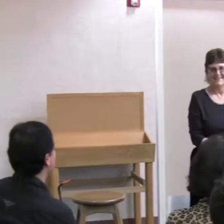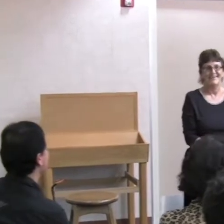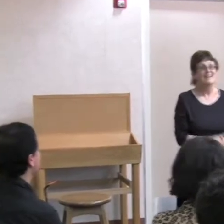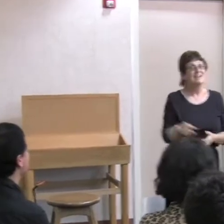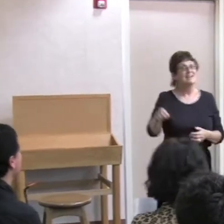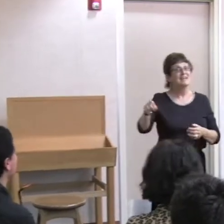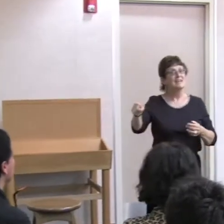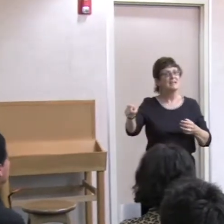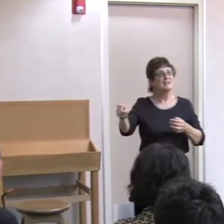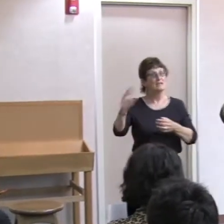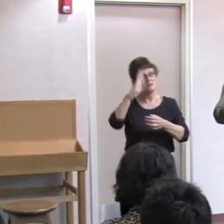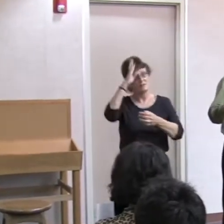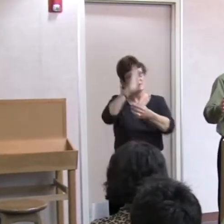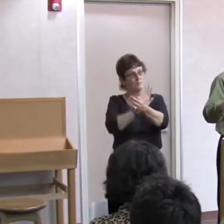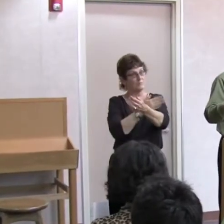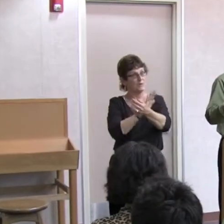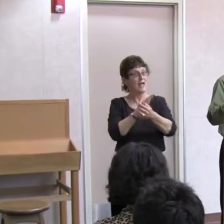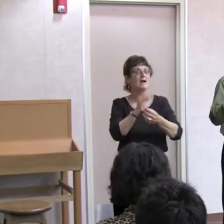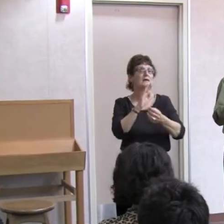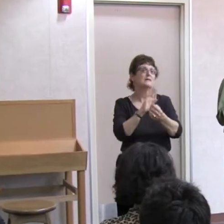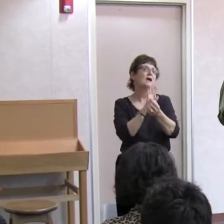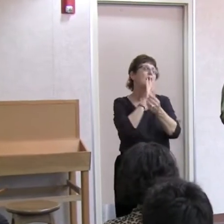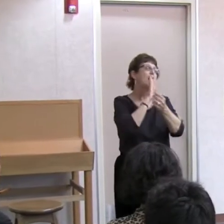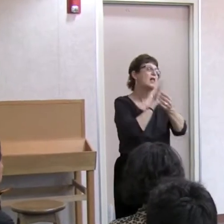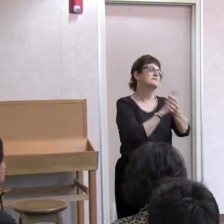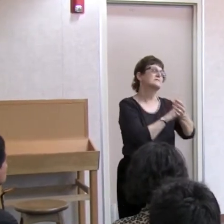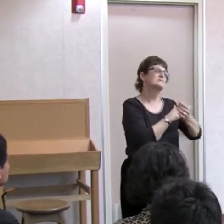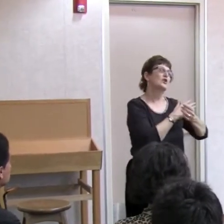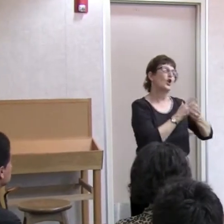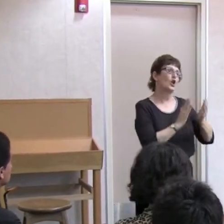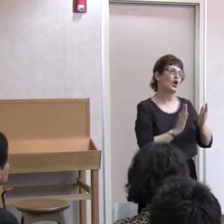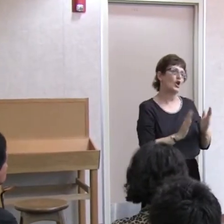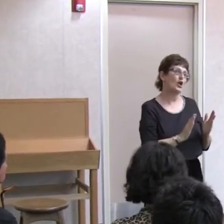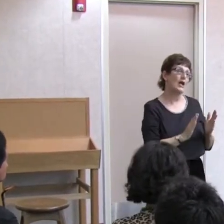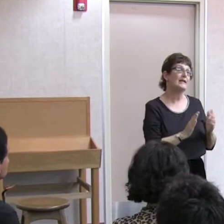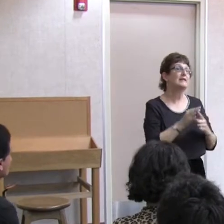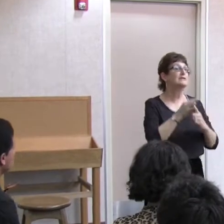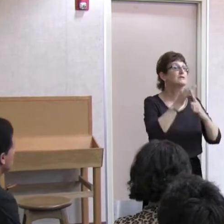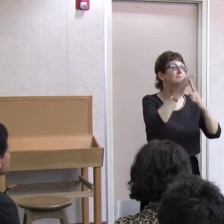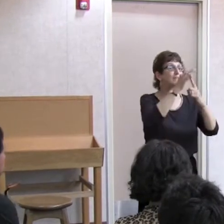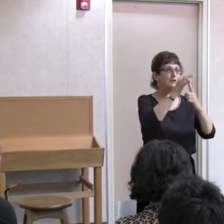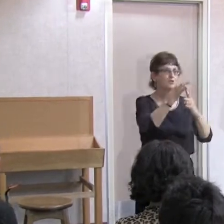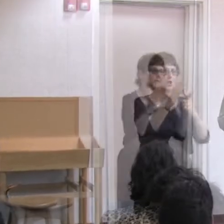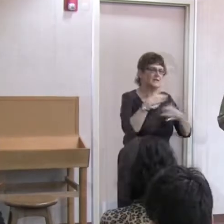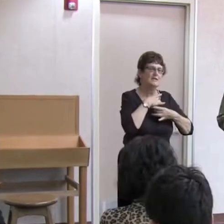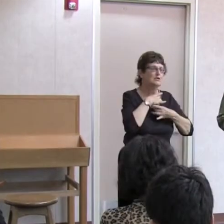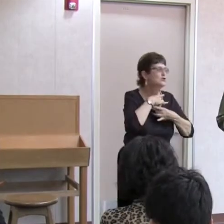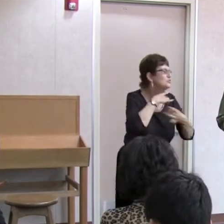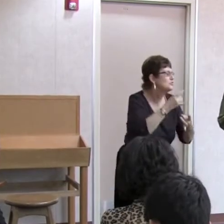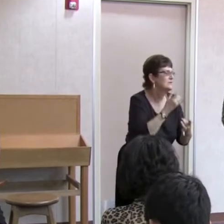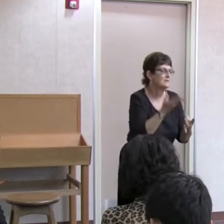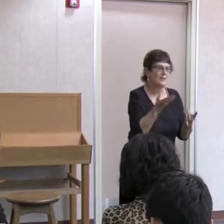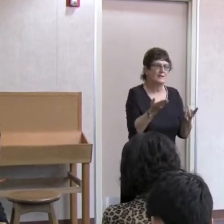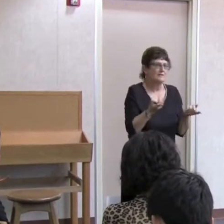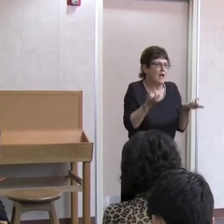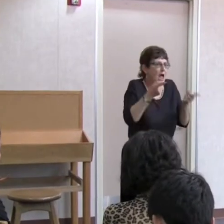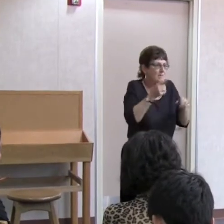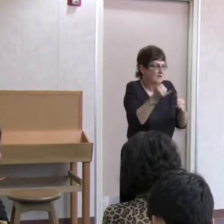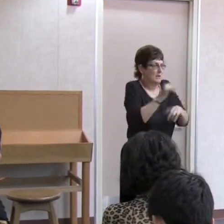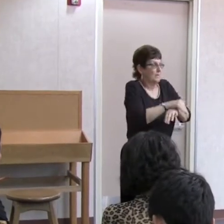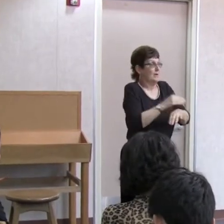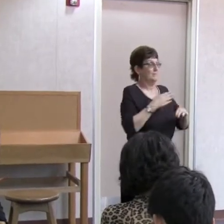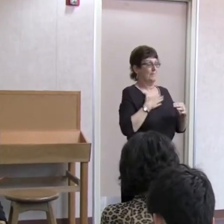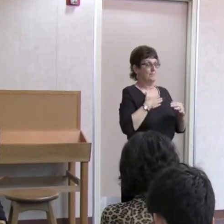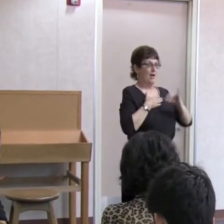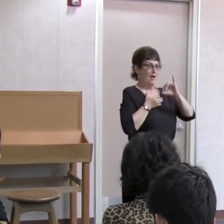He's a composer and singer, and he has a special role with the Academy. My main